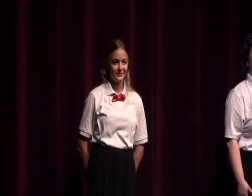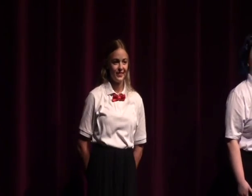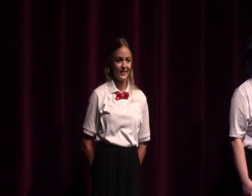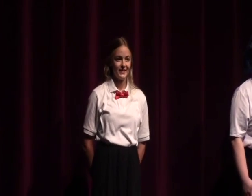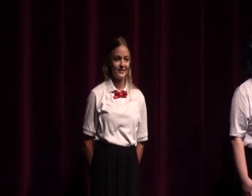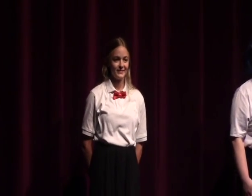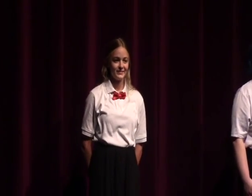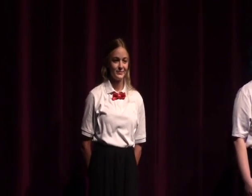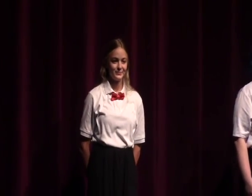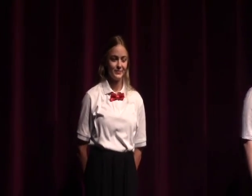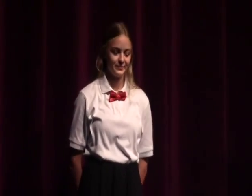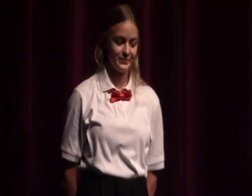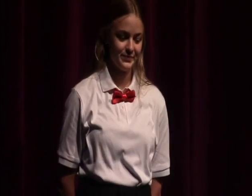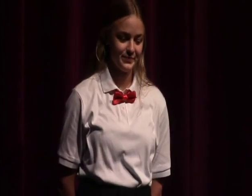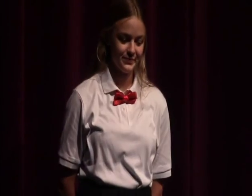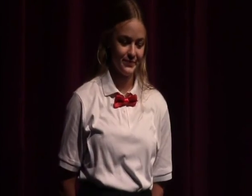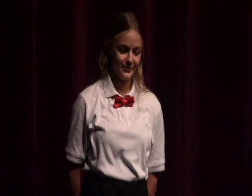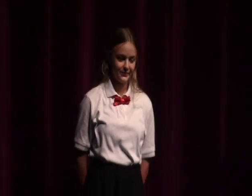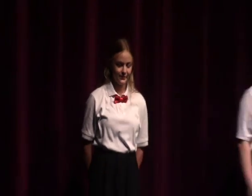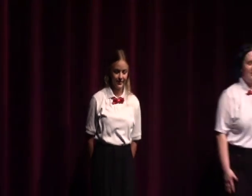Enjoy! time. Cheers! Speaker Let's Save,